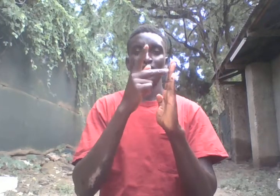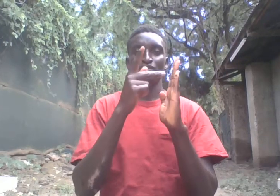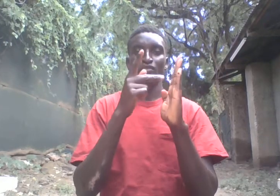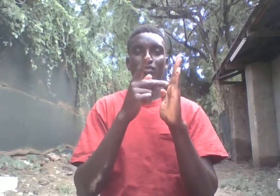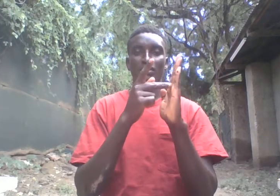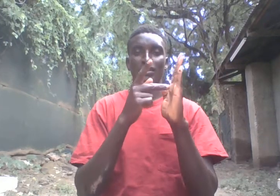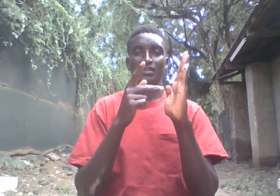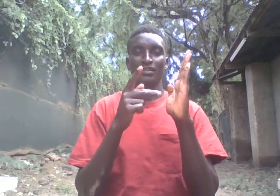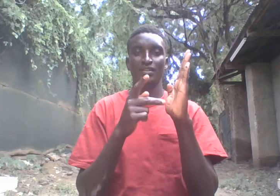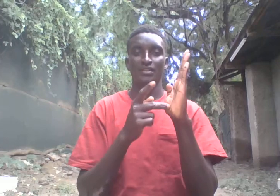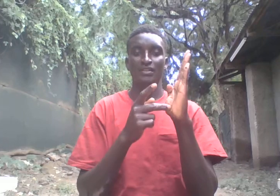Schedule.